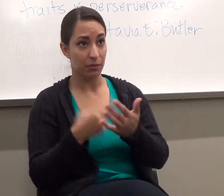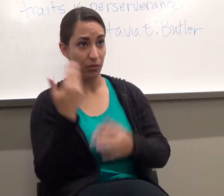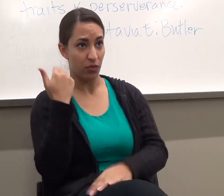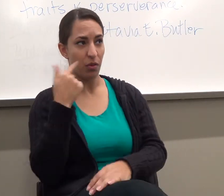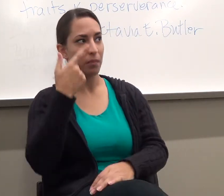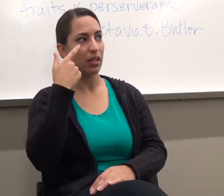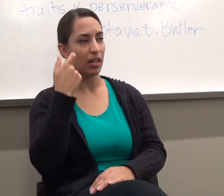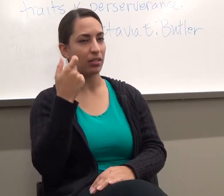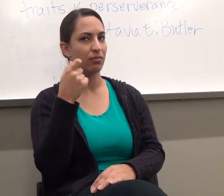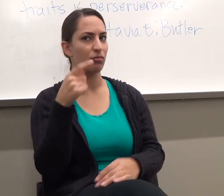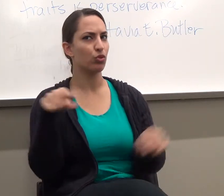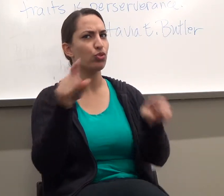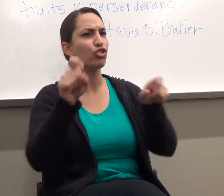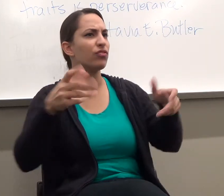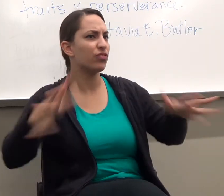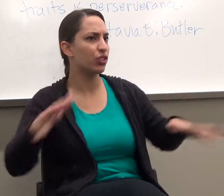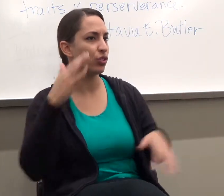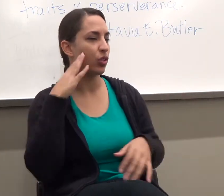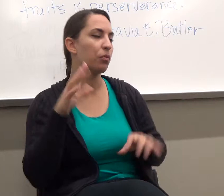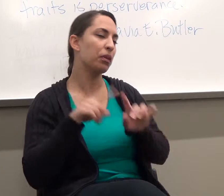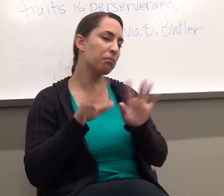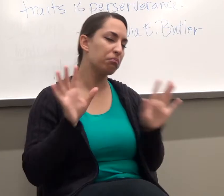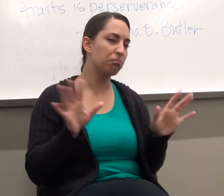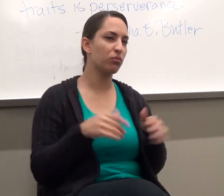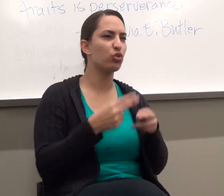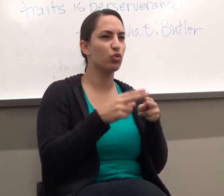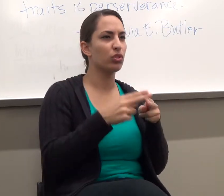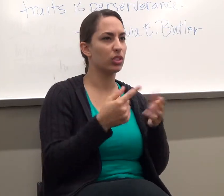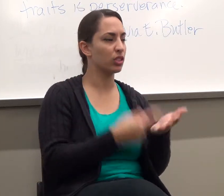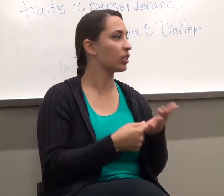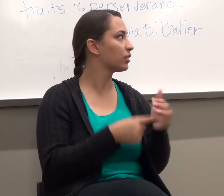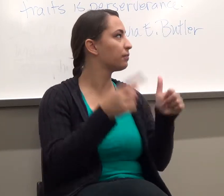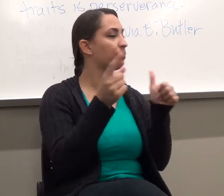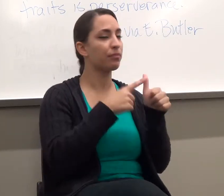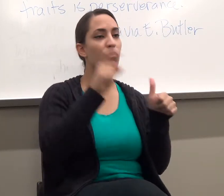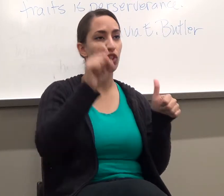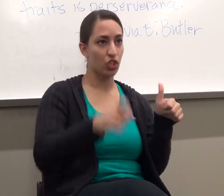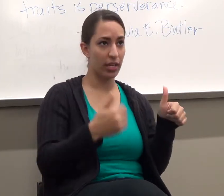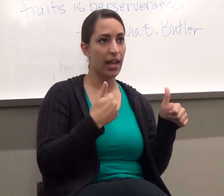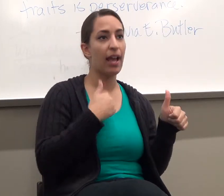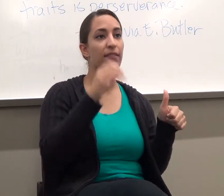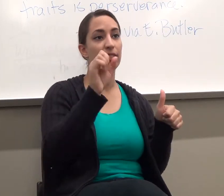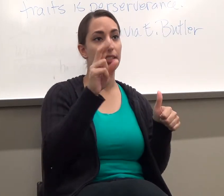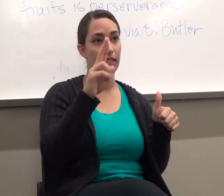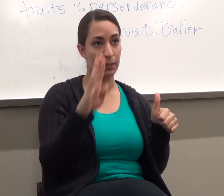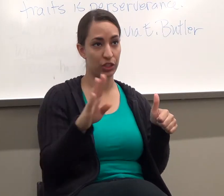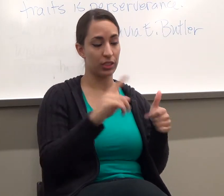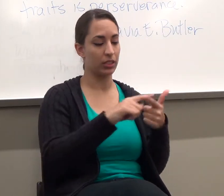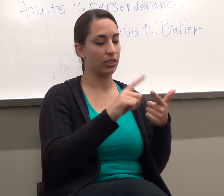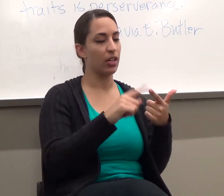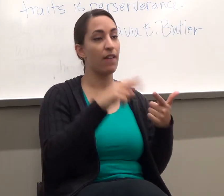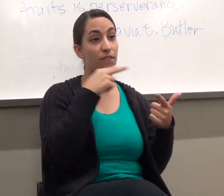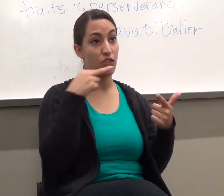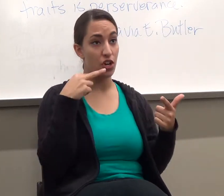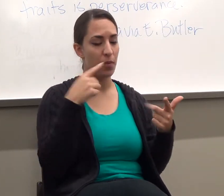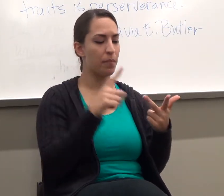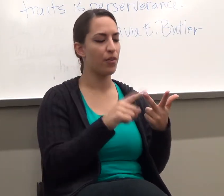A subject, right, and a verb, and what's the 3rd thing?